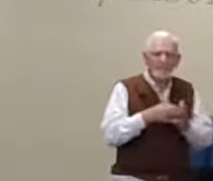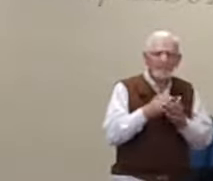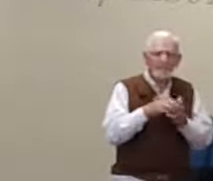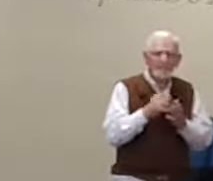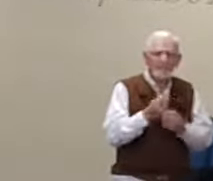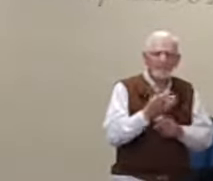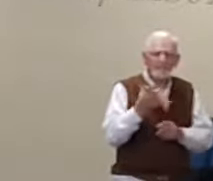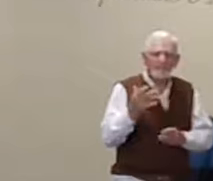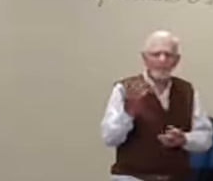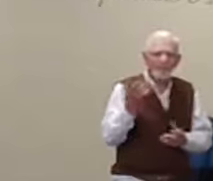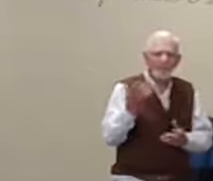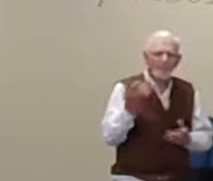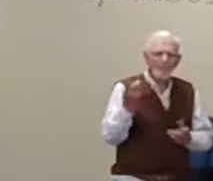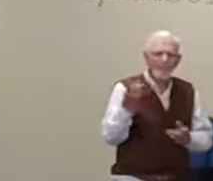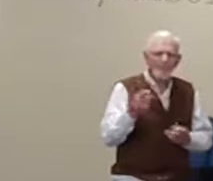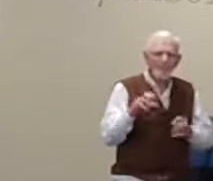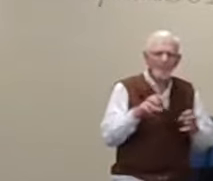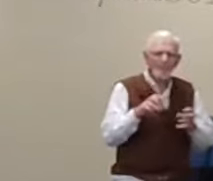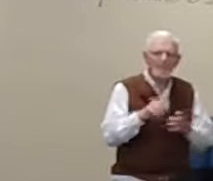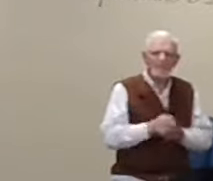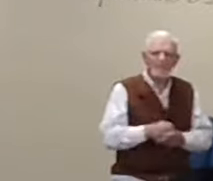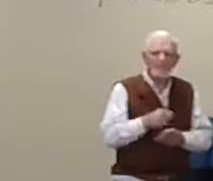And what they did for you